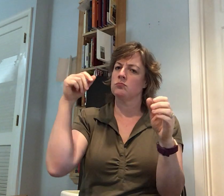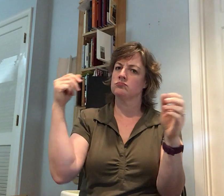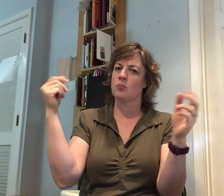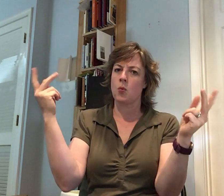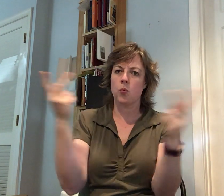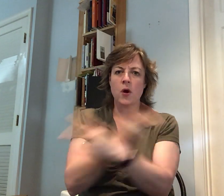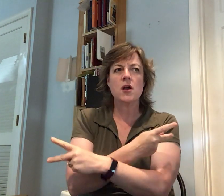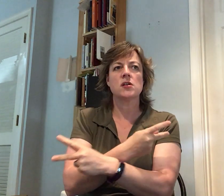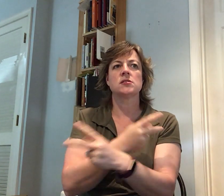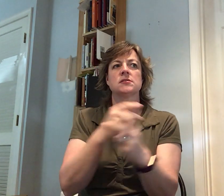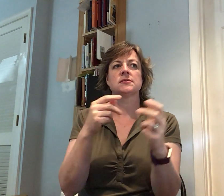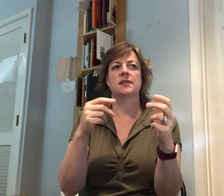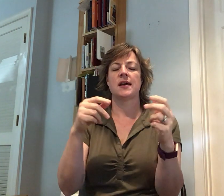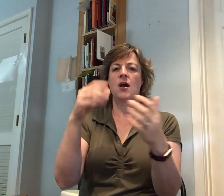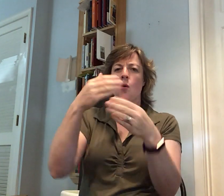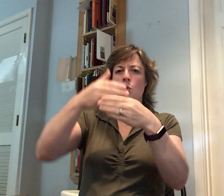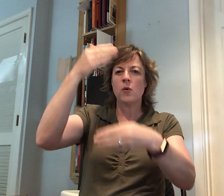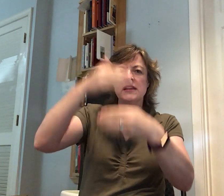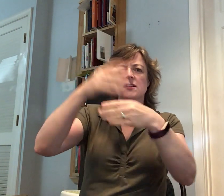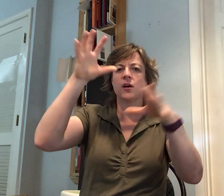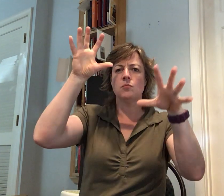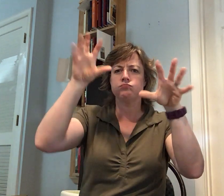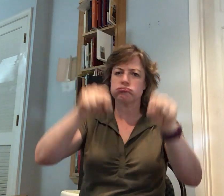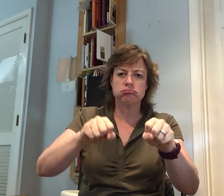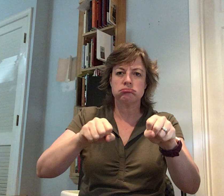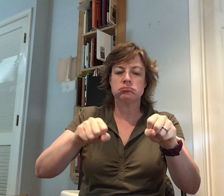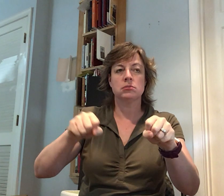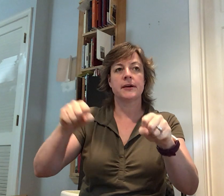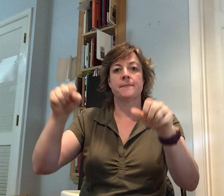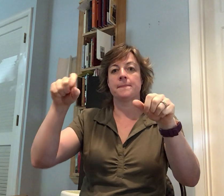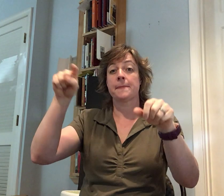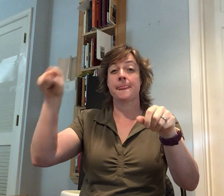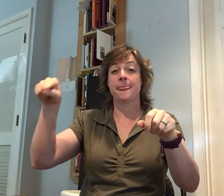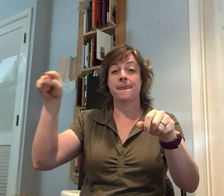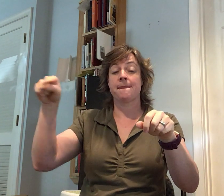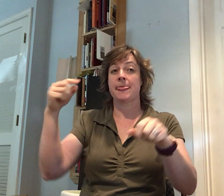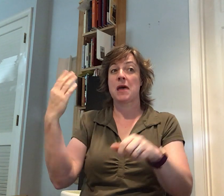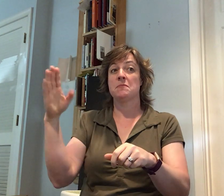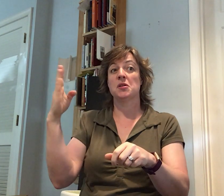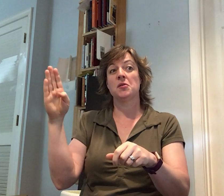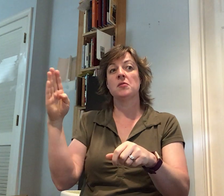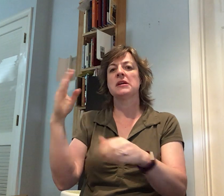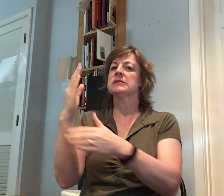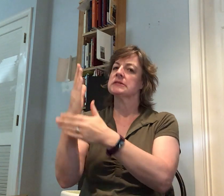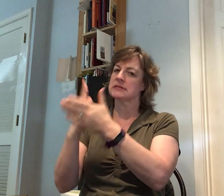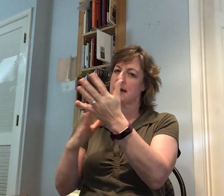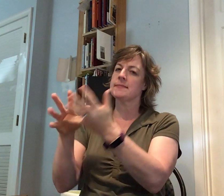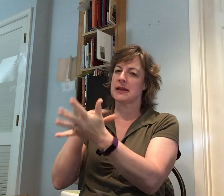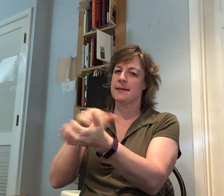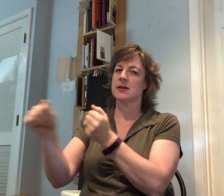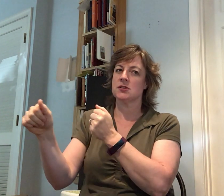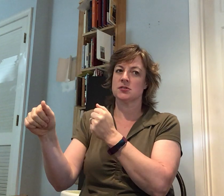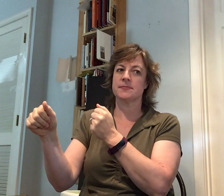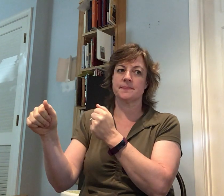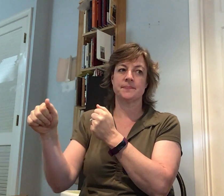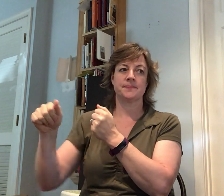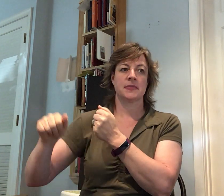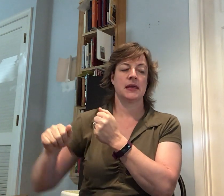Seismic intensity is a term used to describe the strength of earthquake vibrations and how much damage